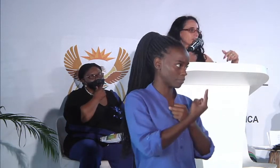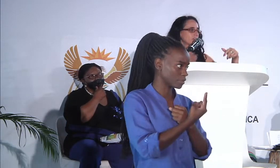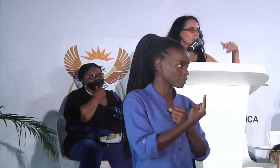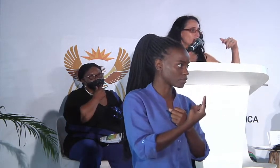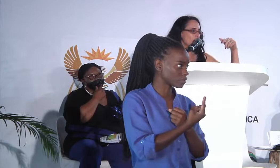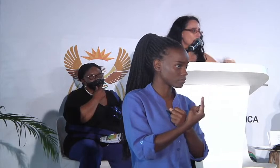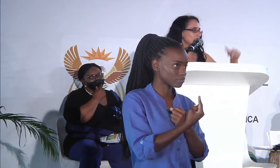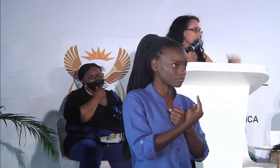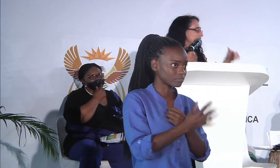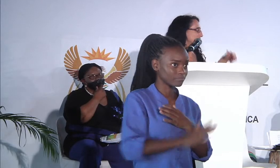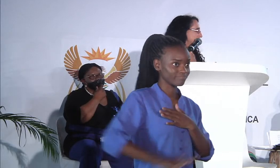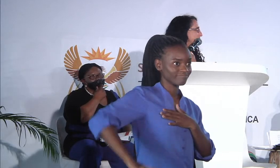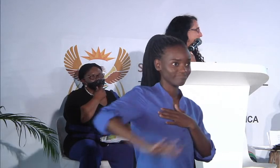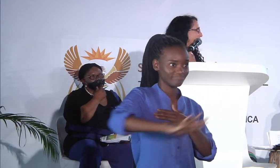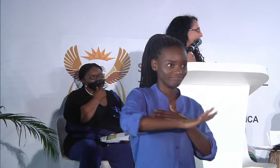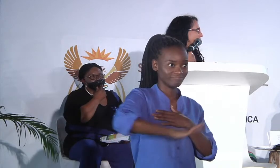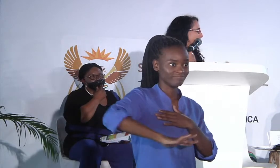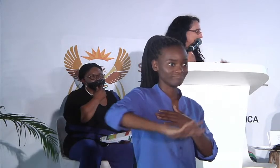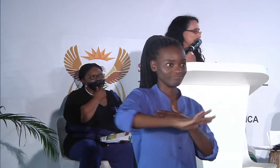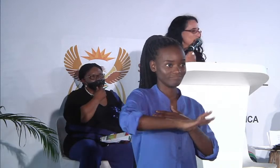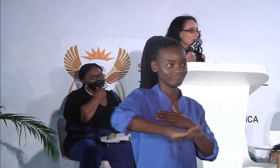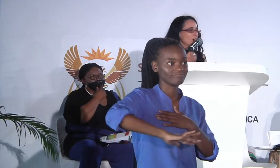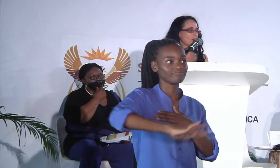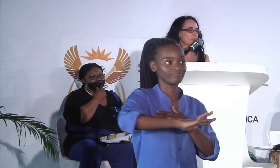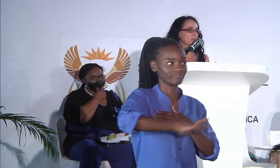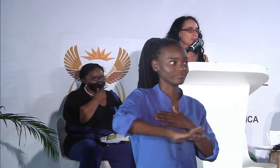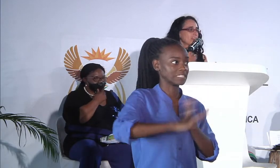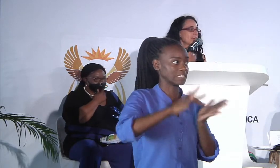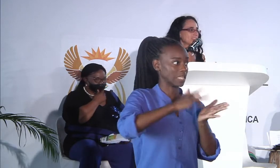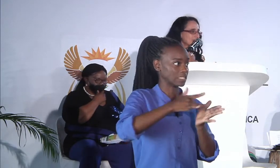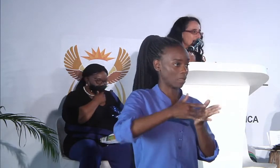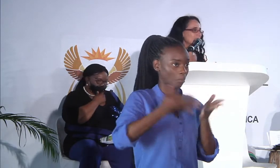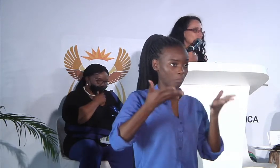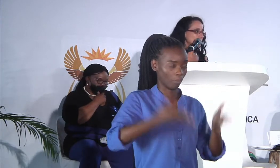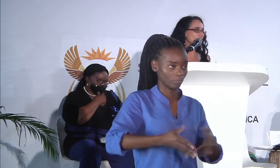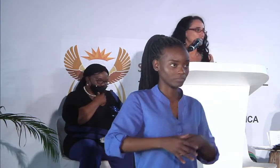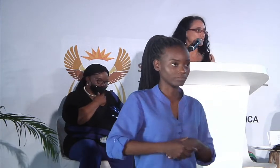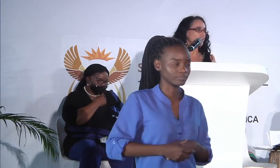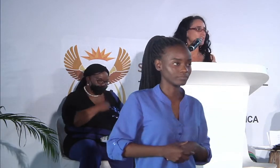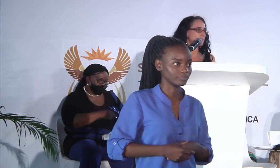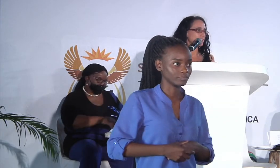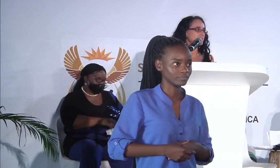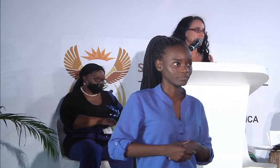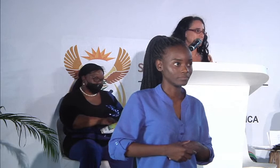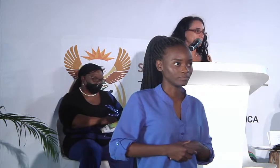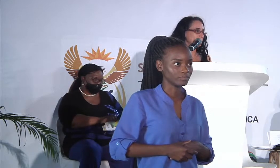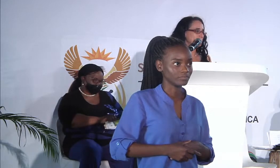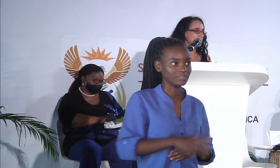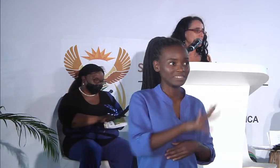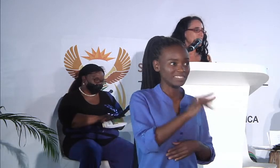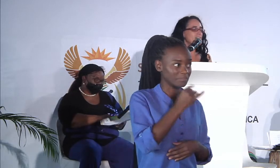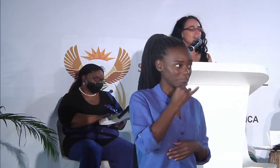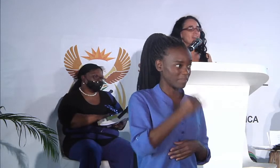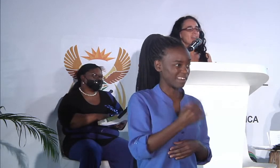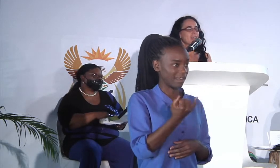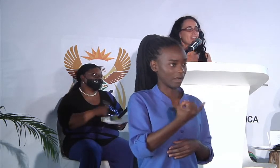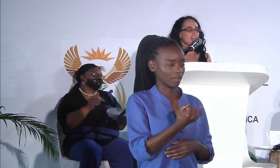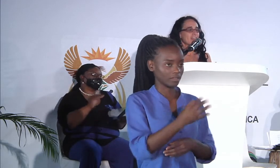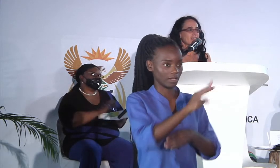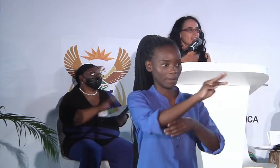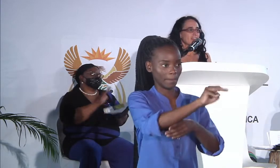Belhaven Harm Reduction Center, which is what we are, is nothing short of a miracle.